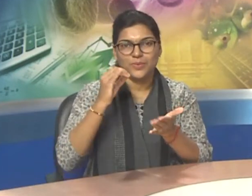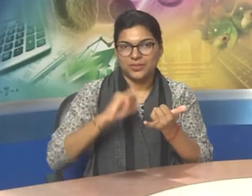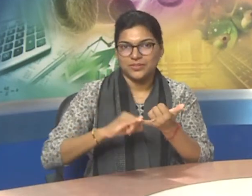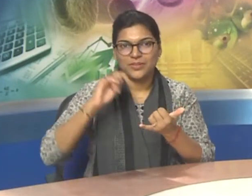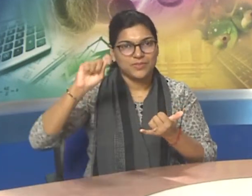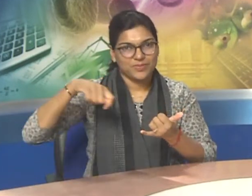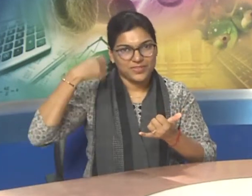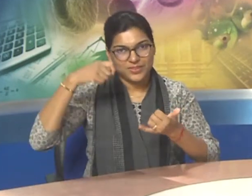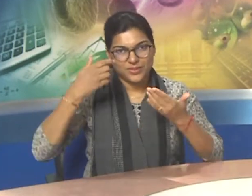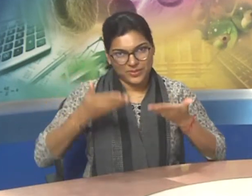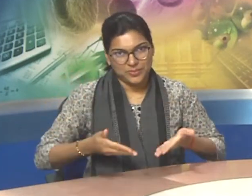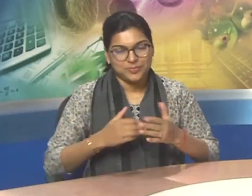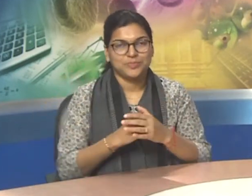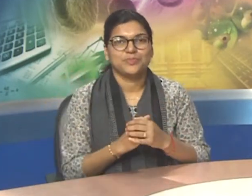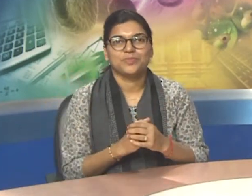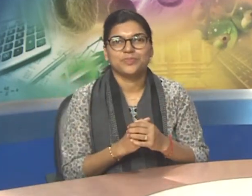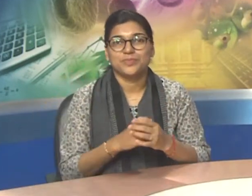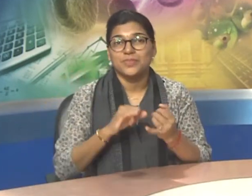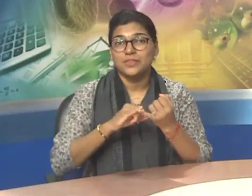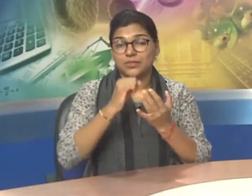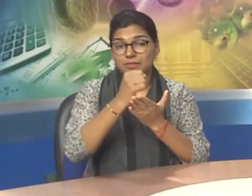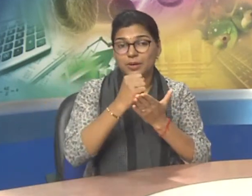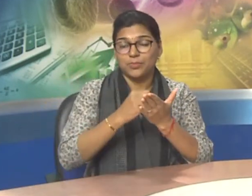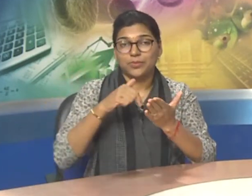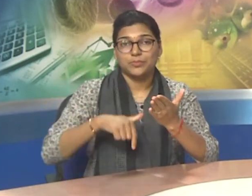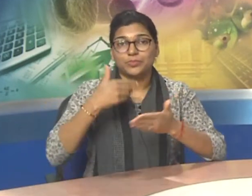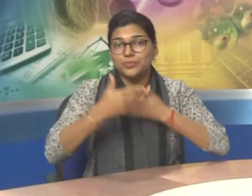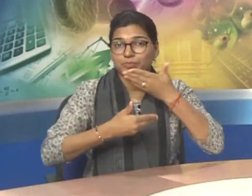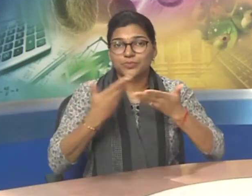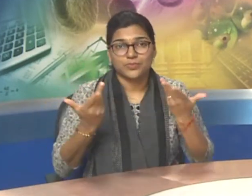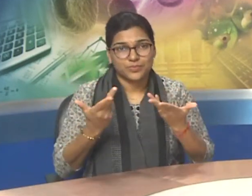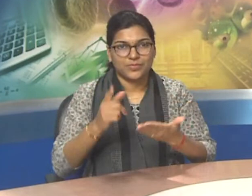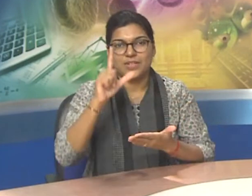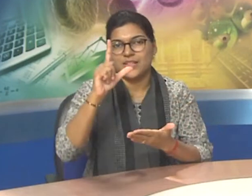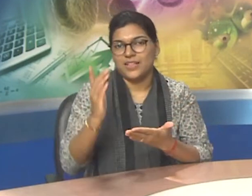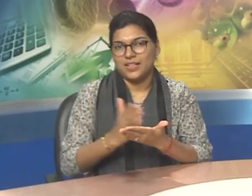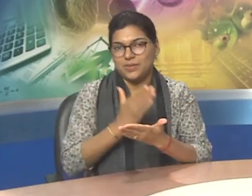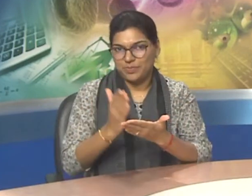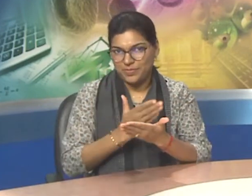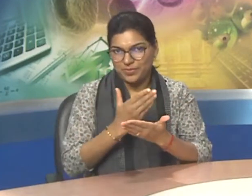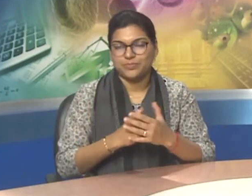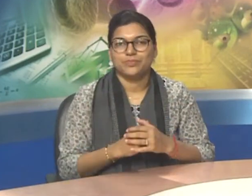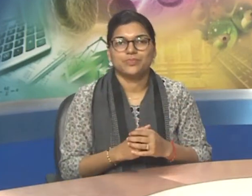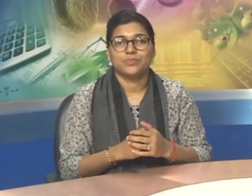NIOS welcomes you in this educational video for subject Library and Information Science.